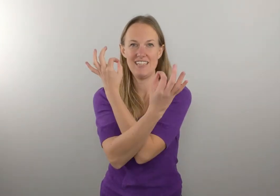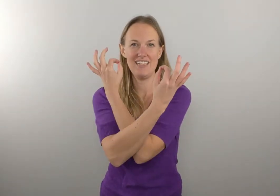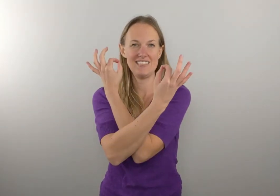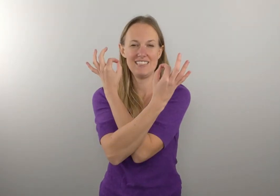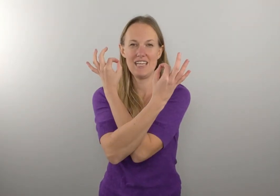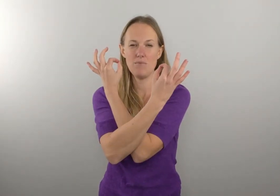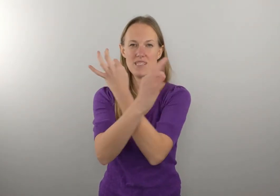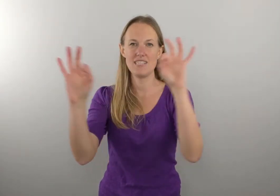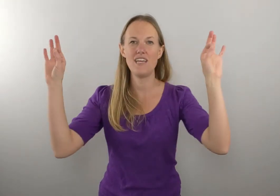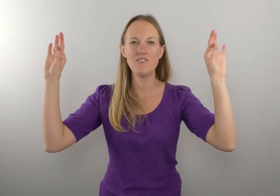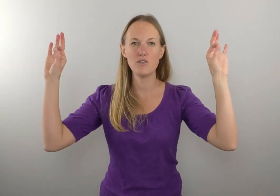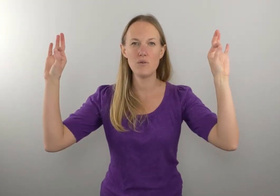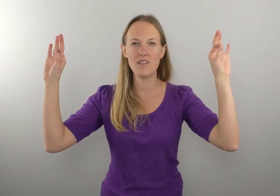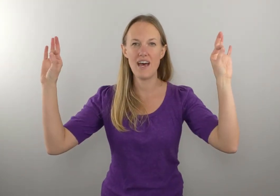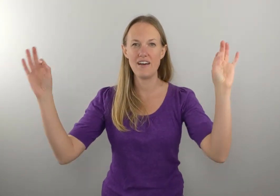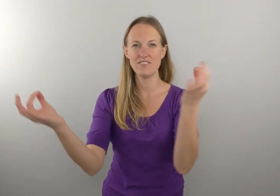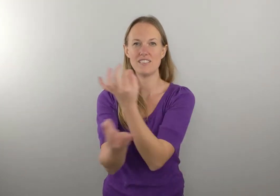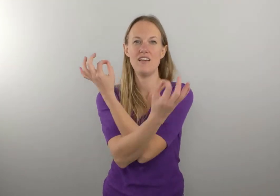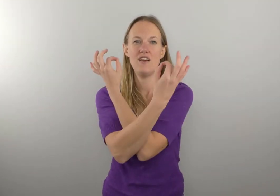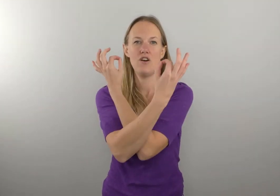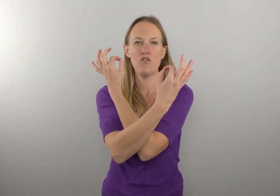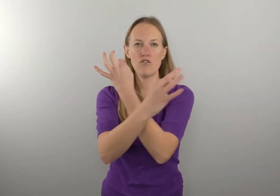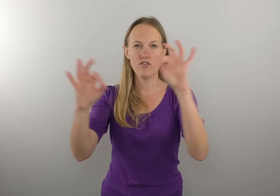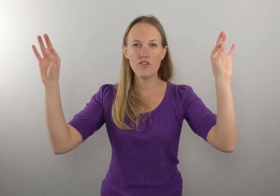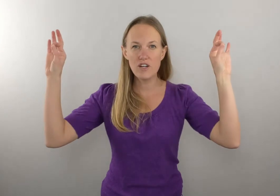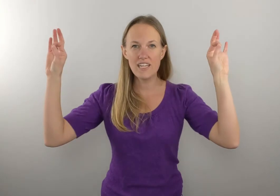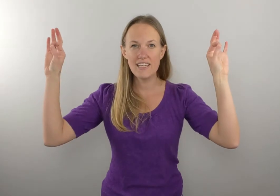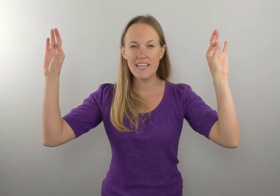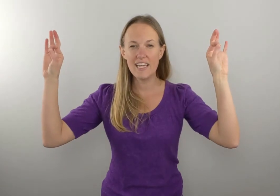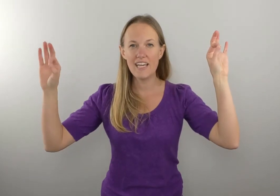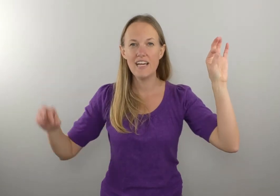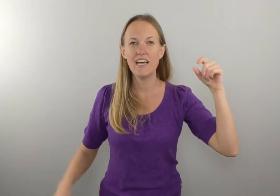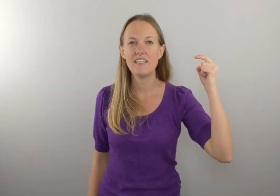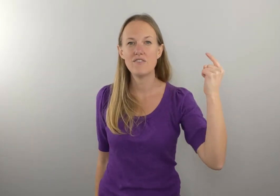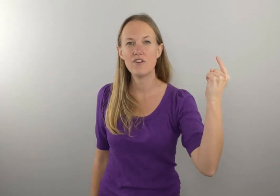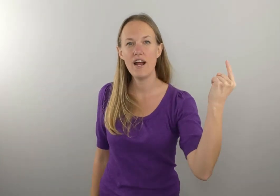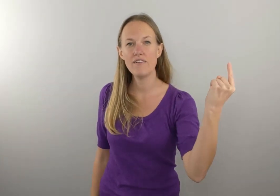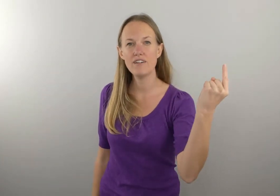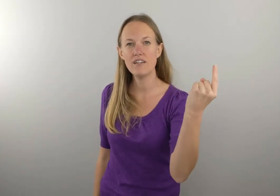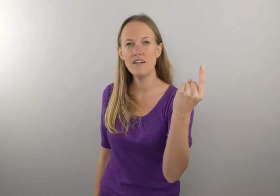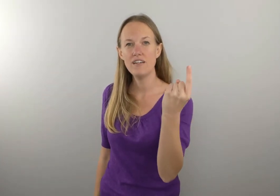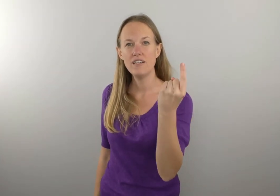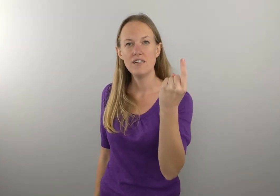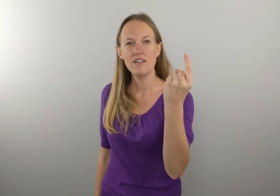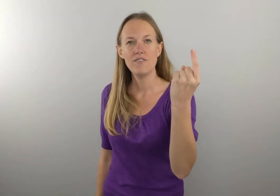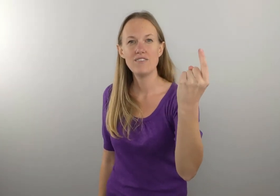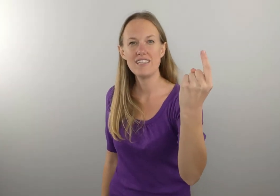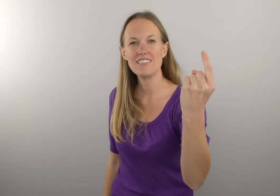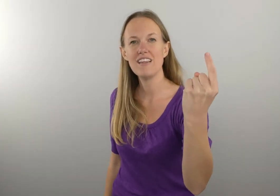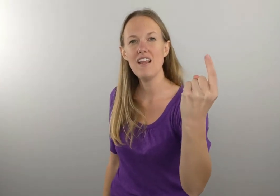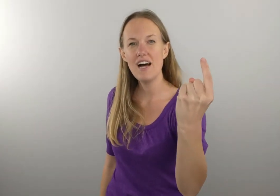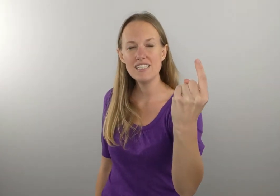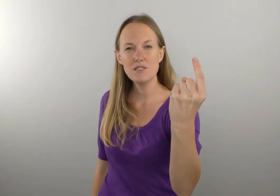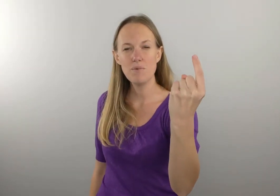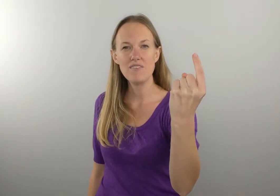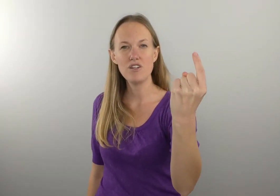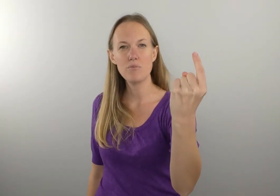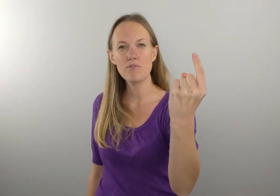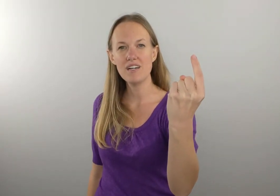it's the same as saved, only with F's. Freely, and then forever. We've done this lots, but if you're brand